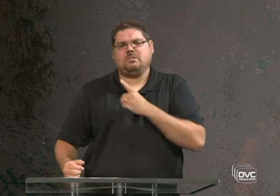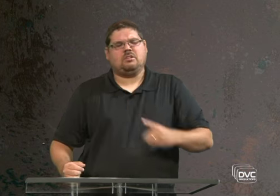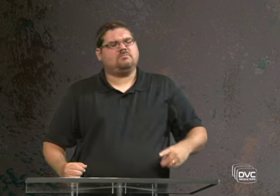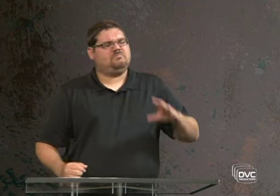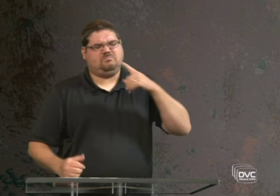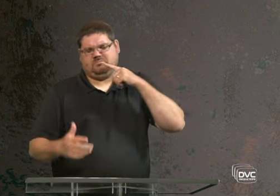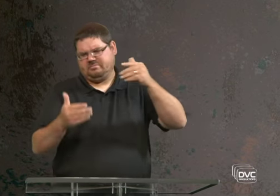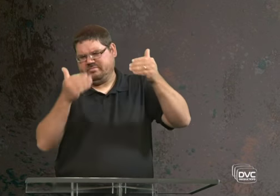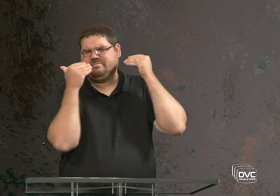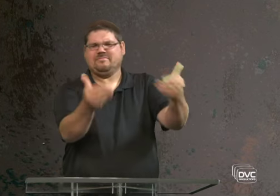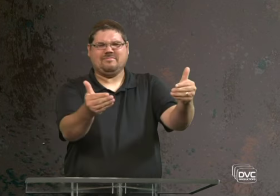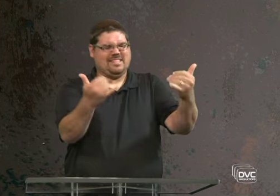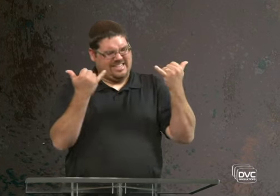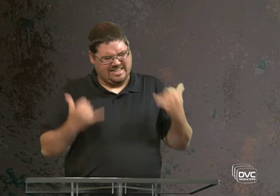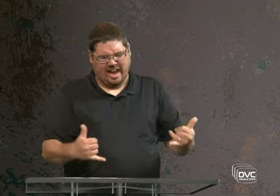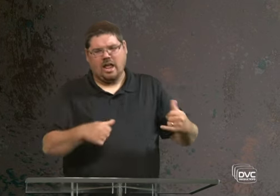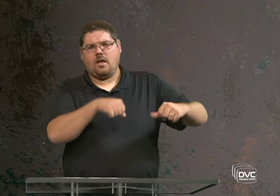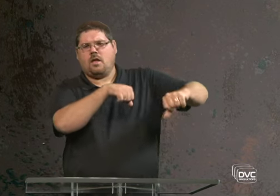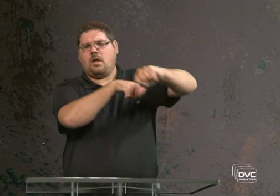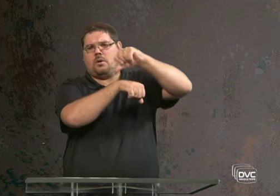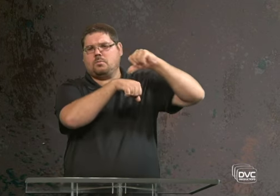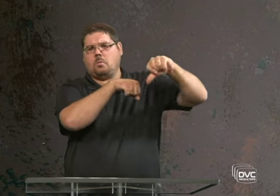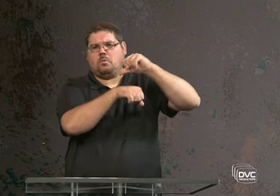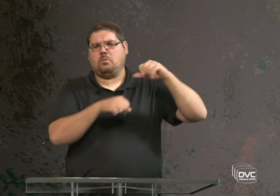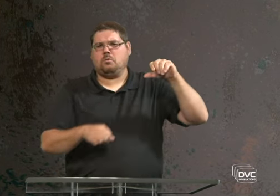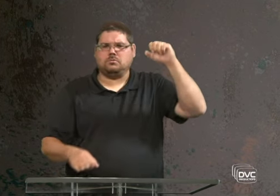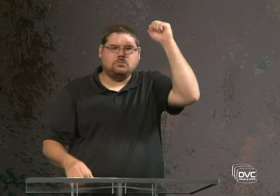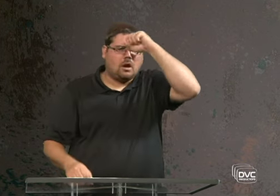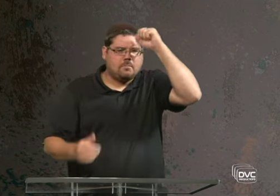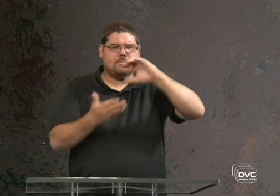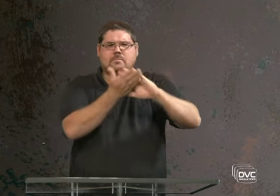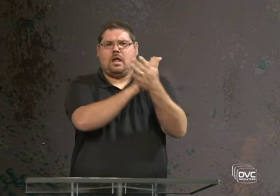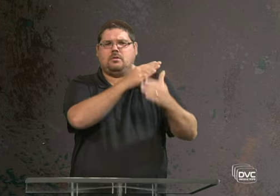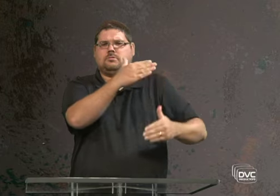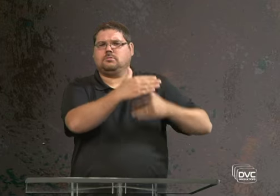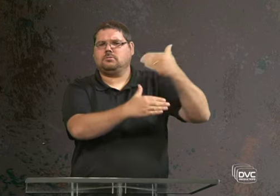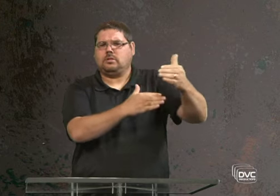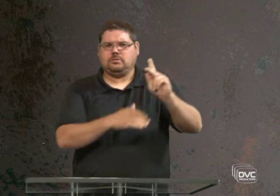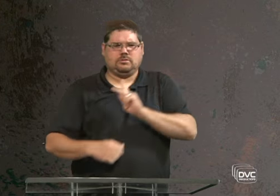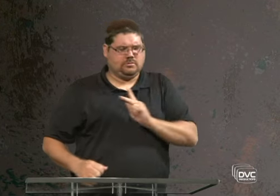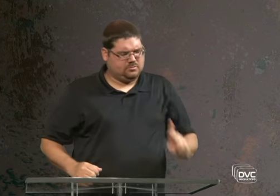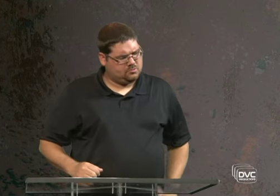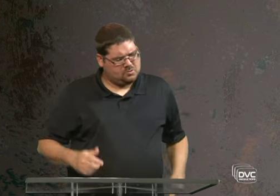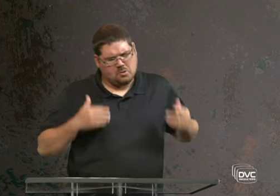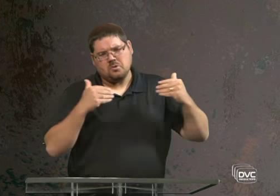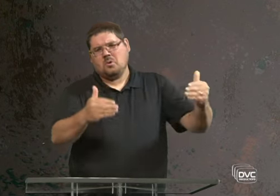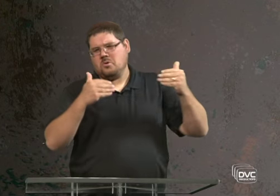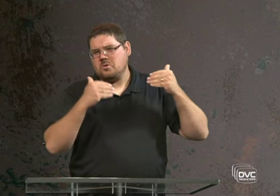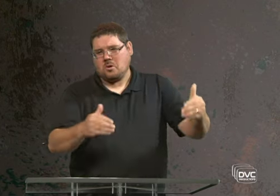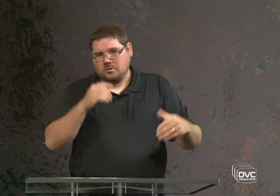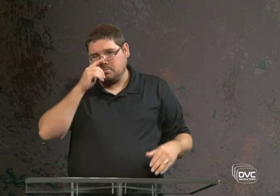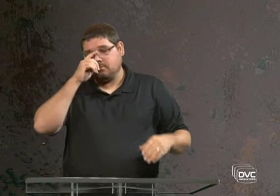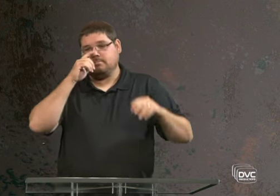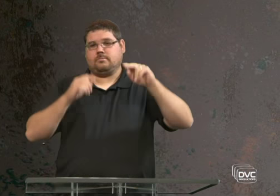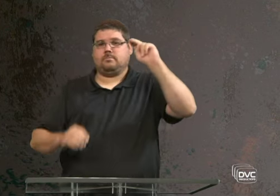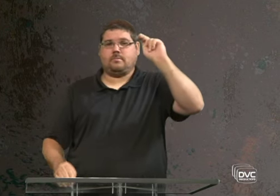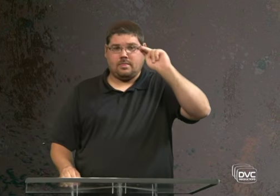David, lying there on his deathbed, and ask who's to be the next king. So David said, "It's supposed